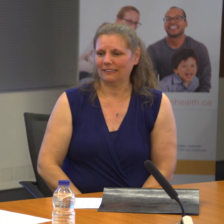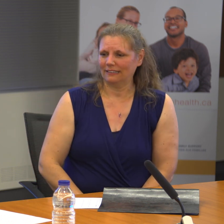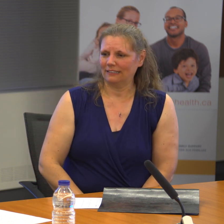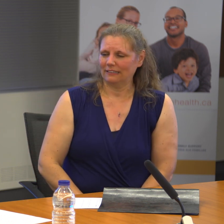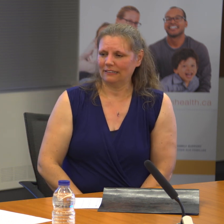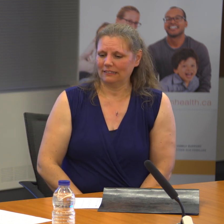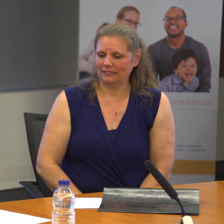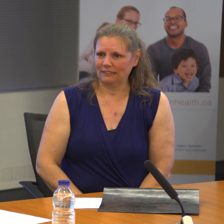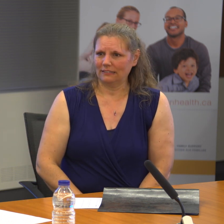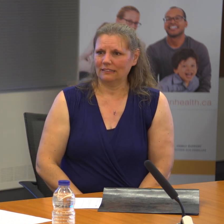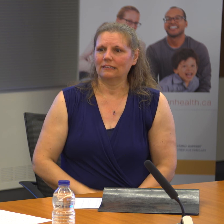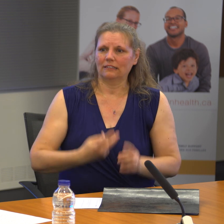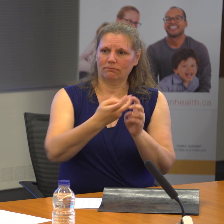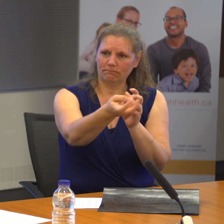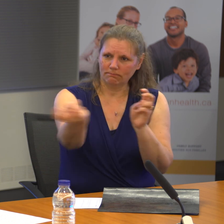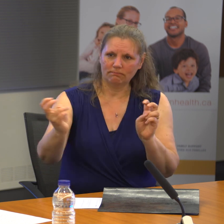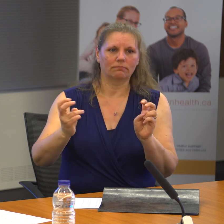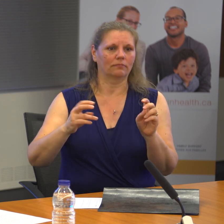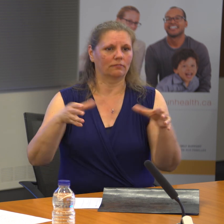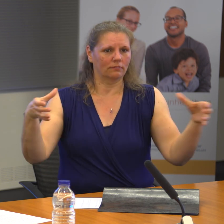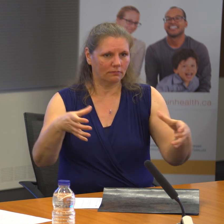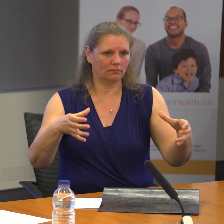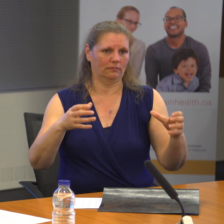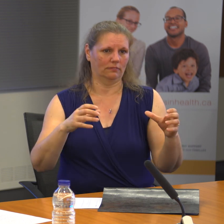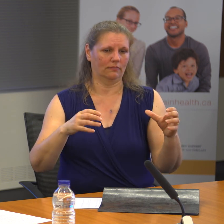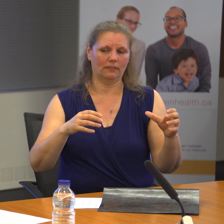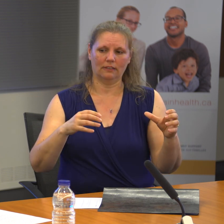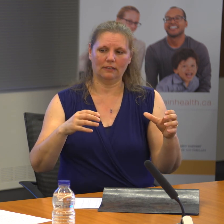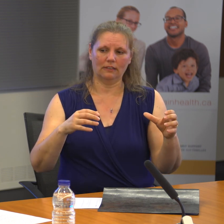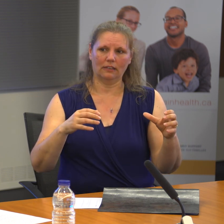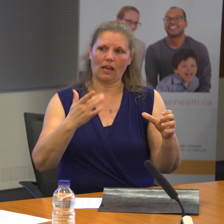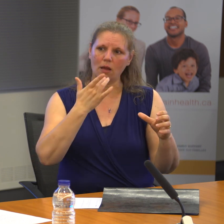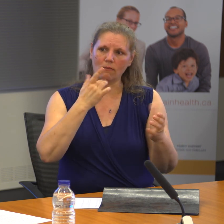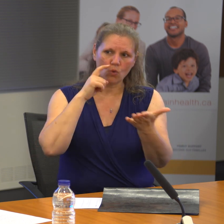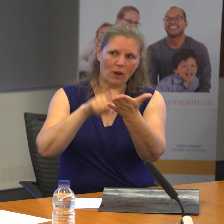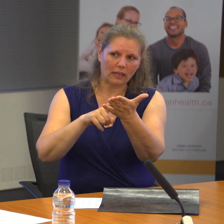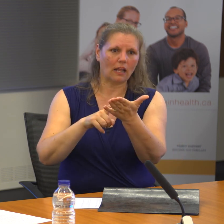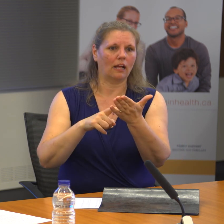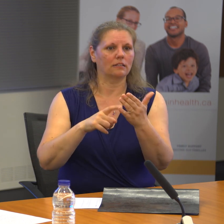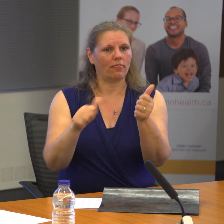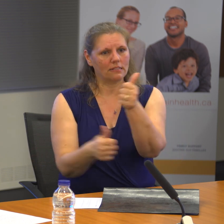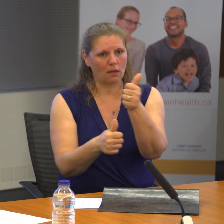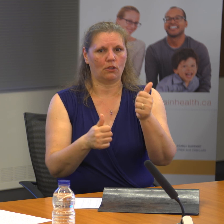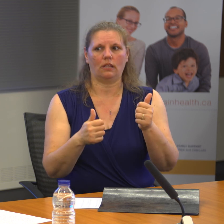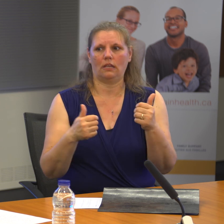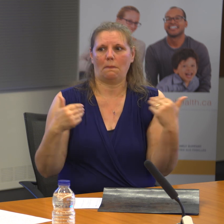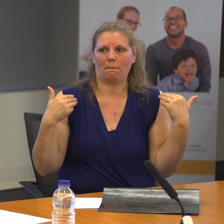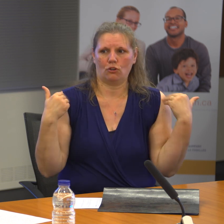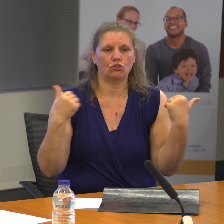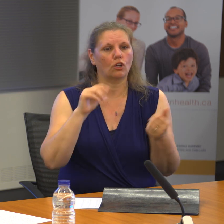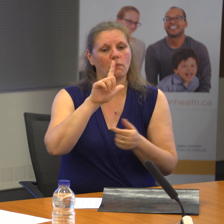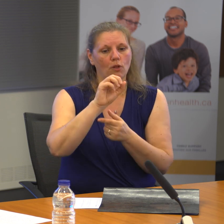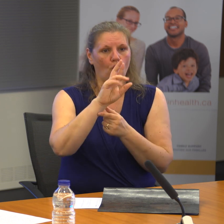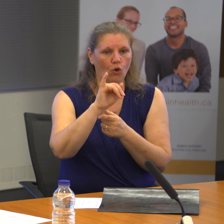From the team that's with me, and I want to acknowledge our Deputy Minister, Laurie Sterling, and perhaps Laurie can give